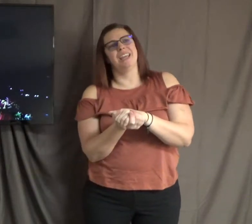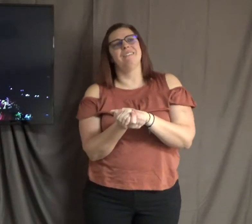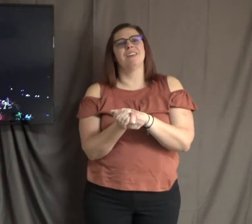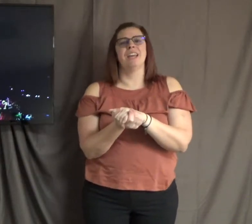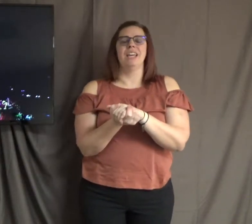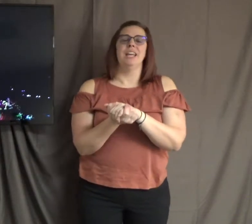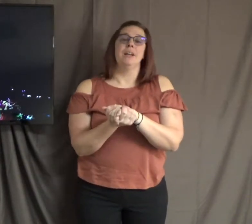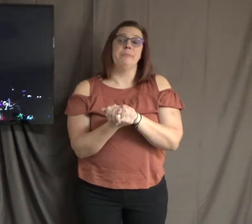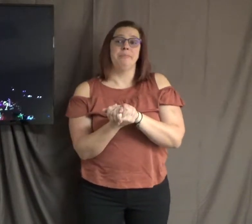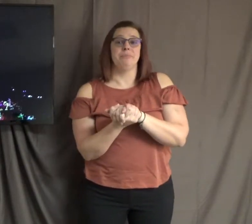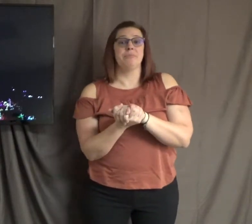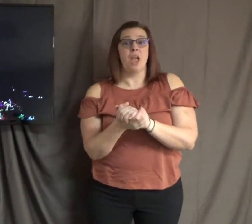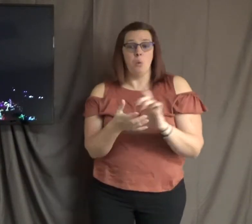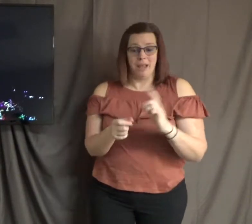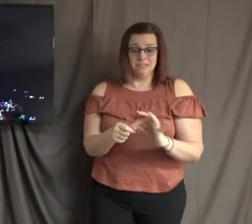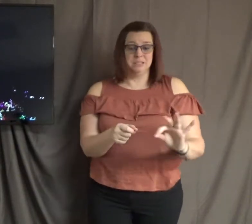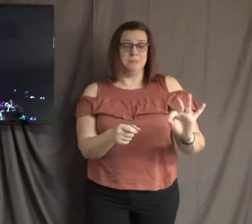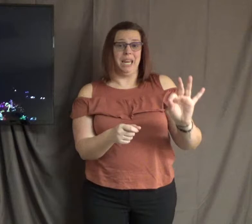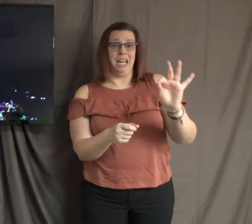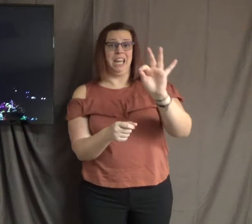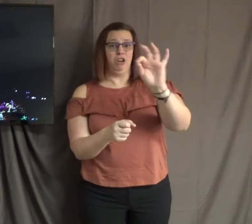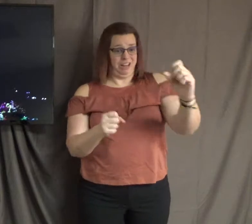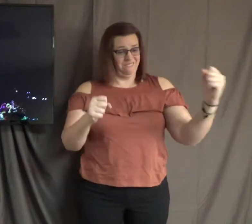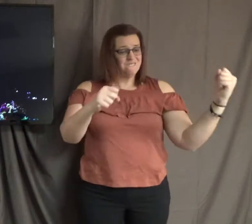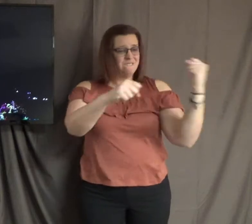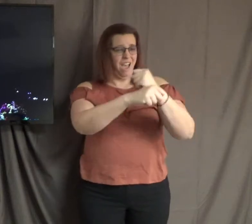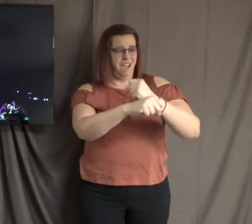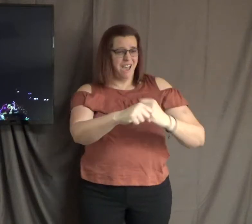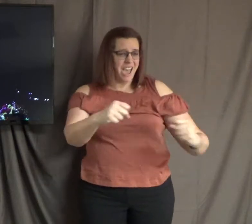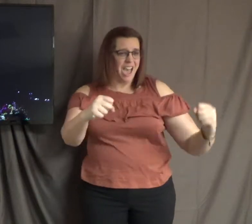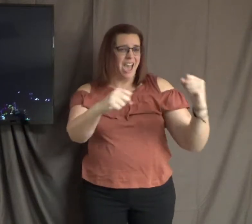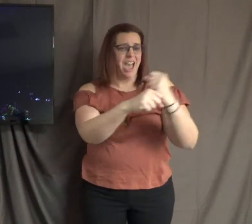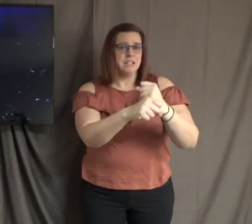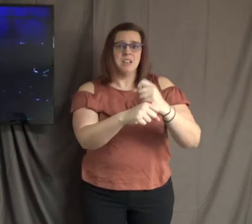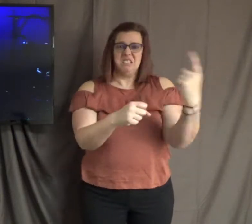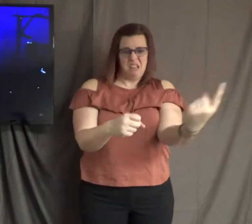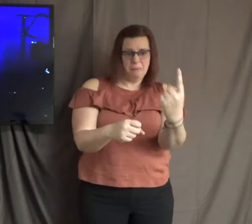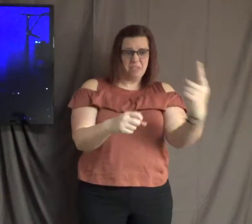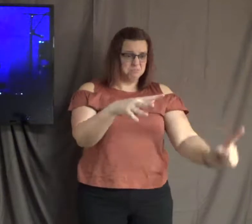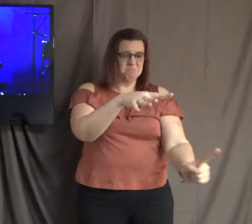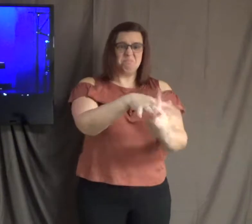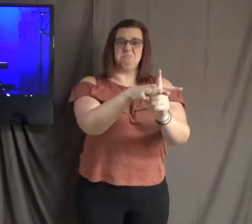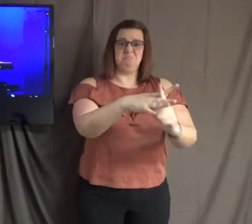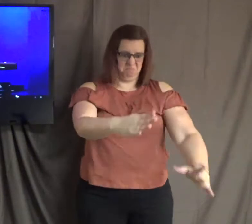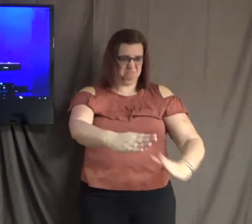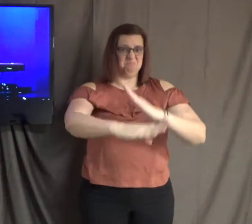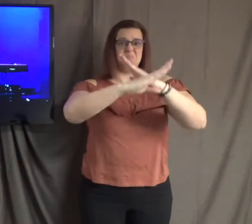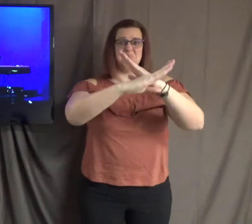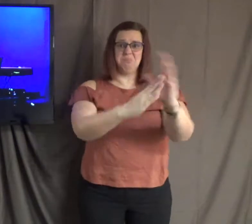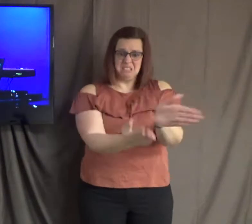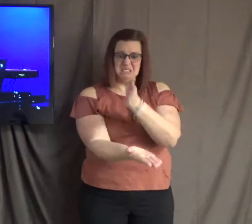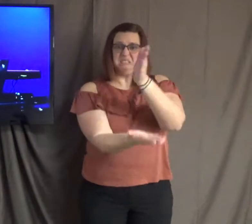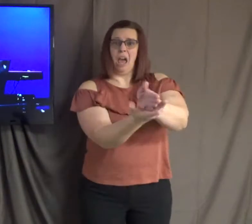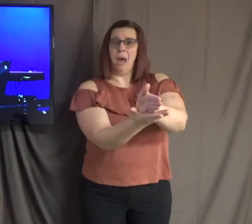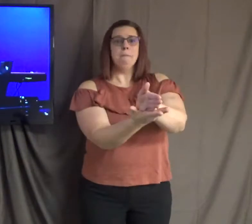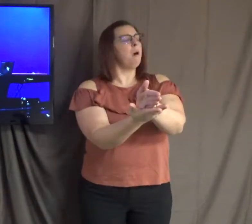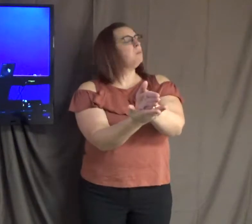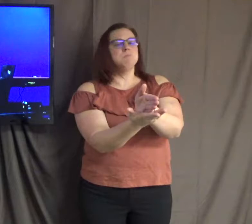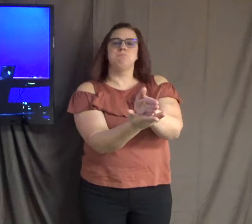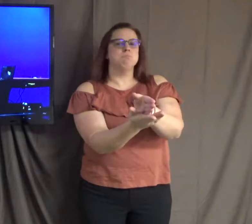believe that when Spirit fights for you, nothing can stop you or stand in